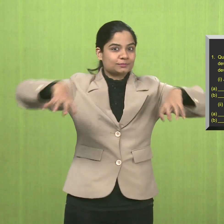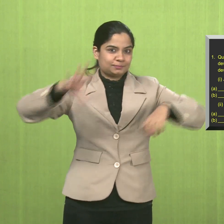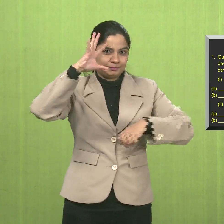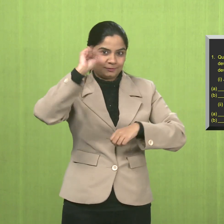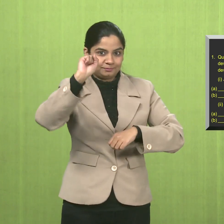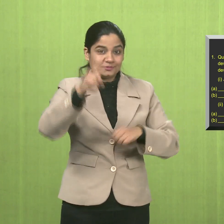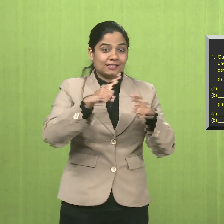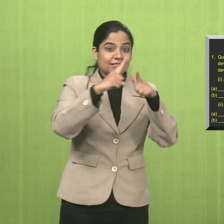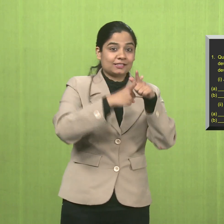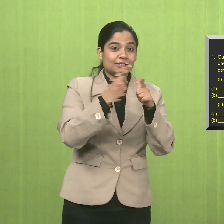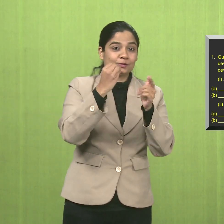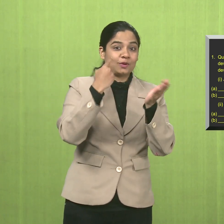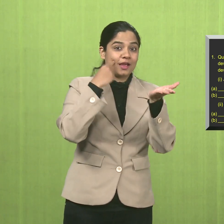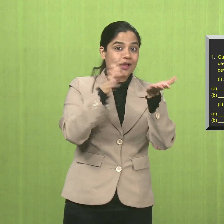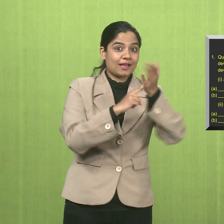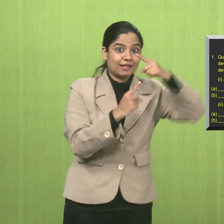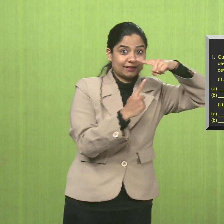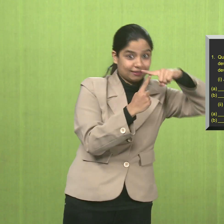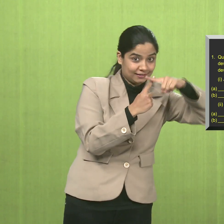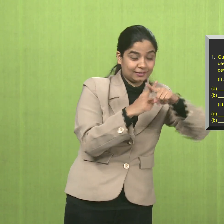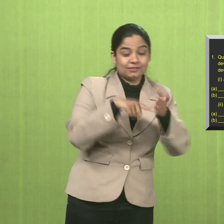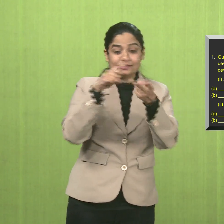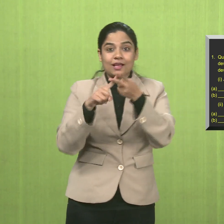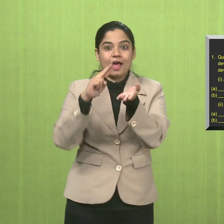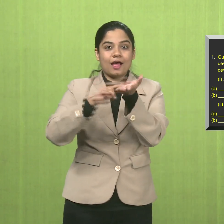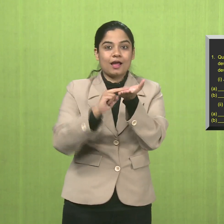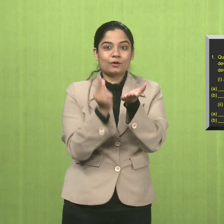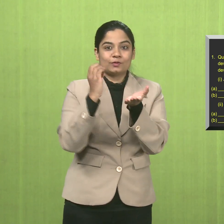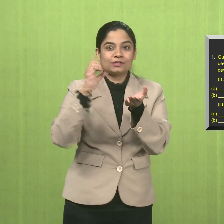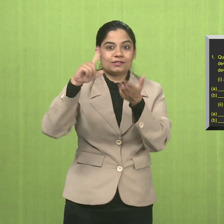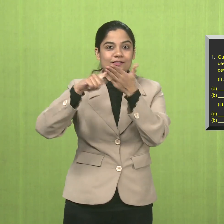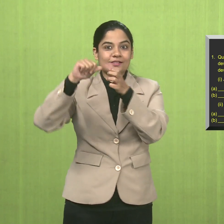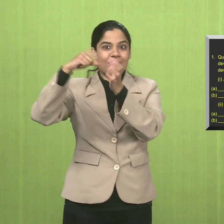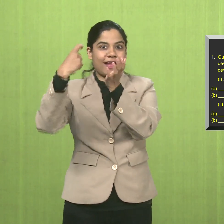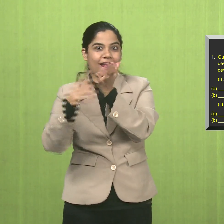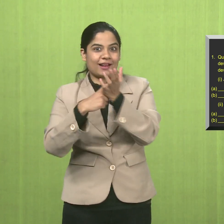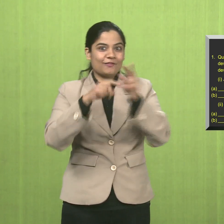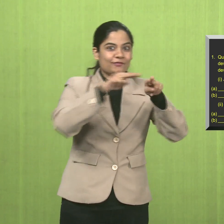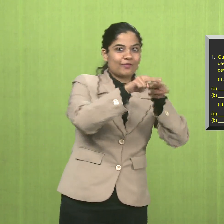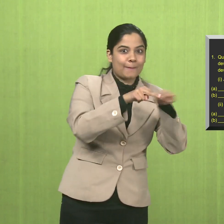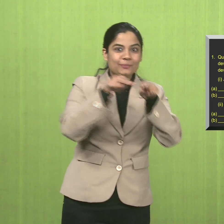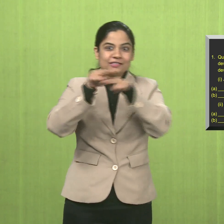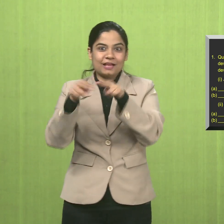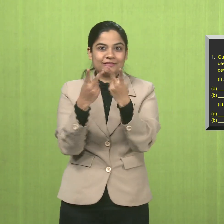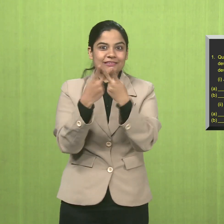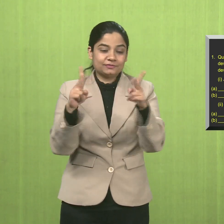There are two kinds of families. Remember, there is joint family and there is nuclear family. There are two kinds of